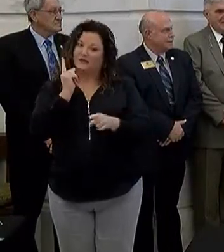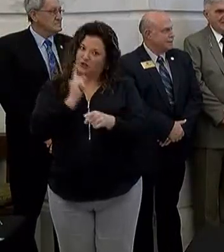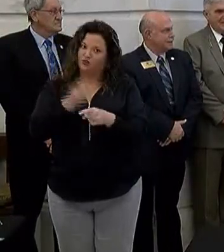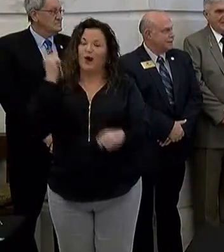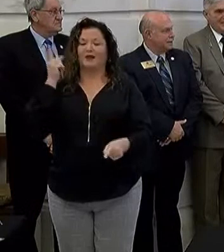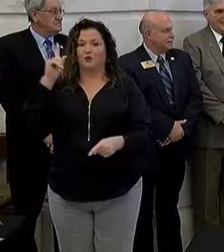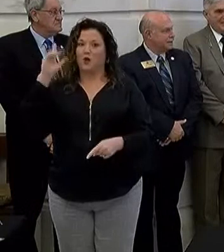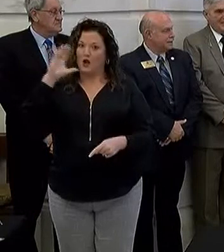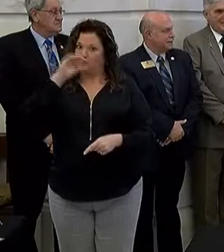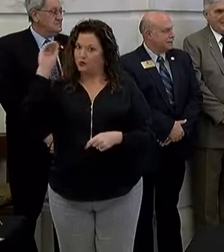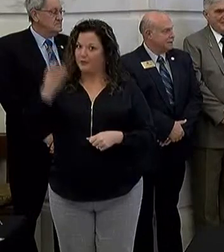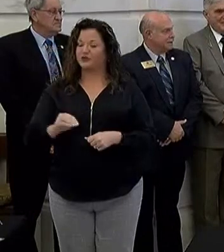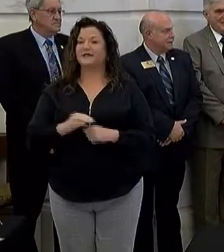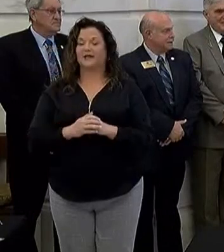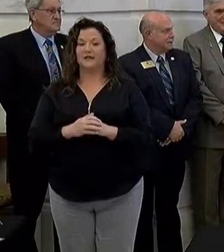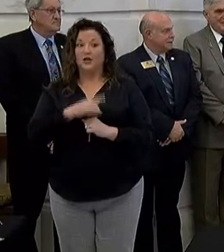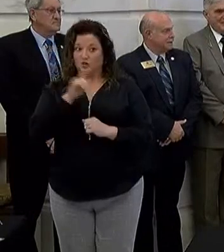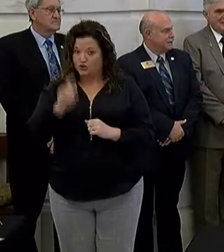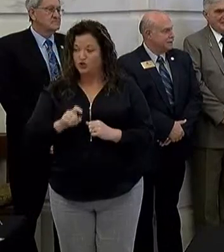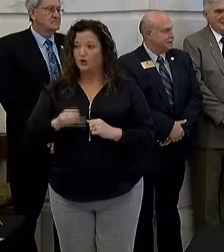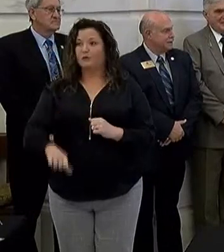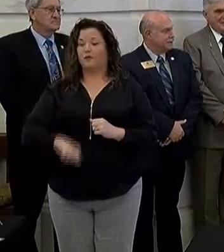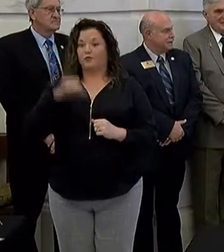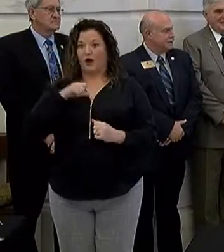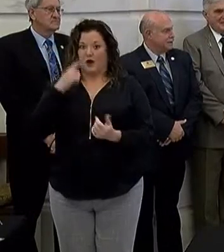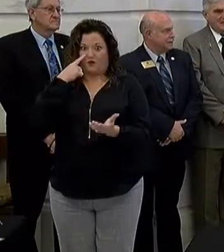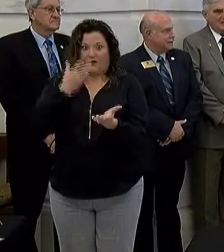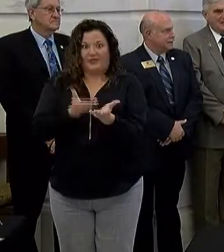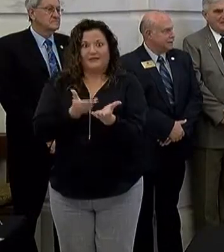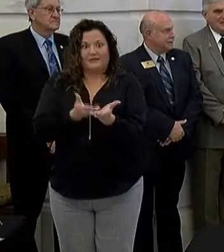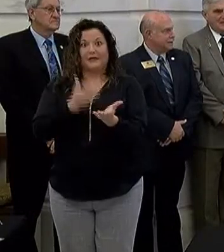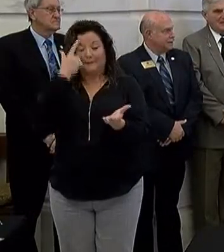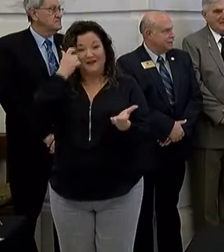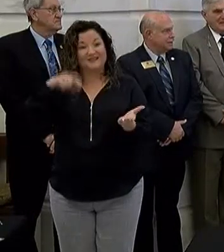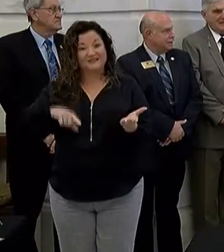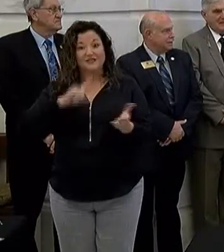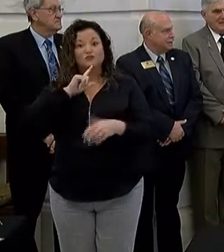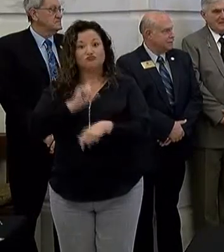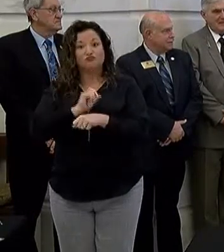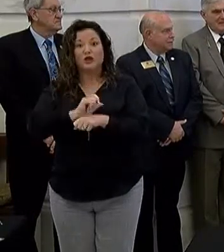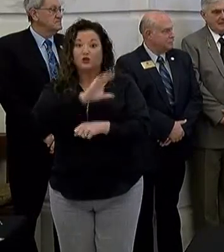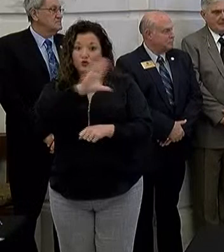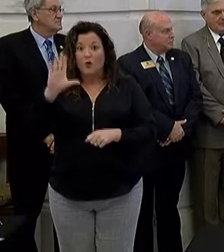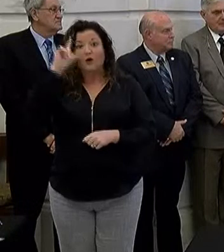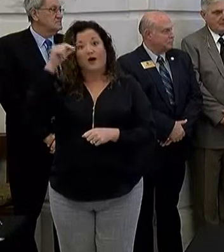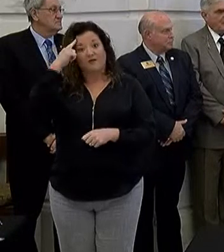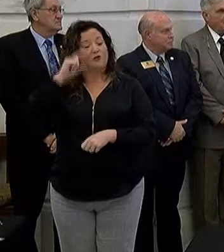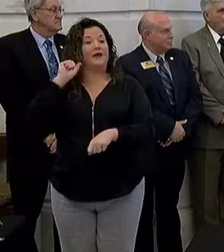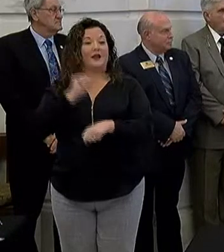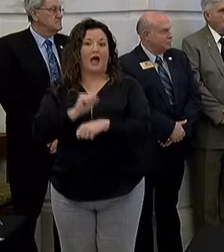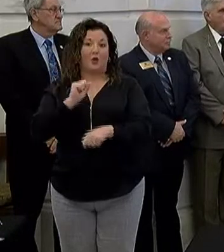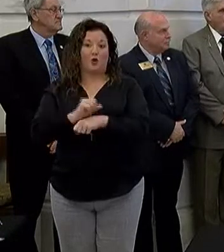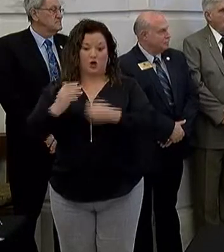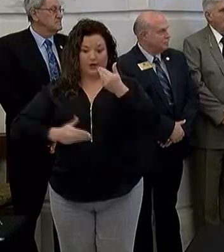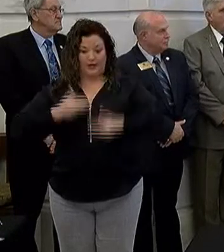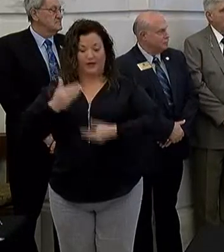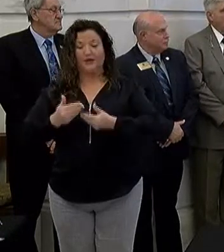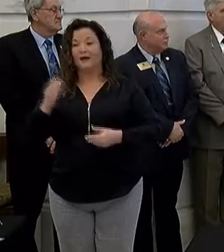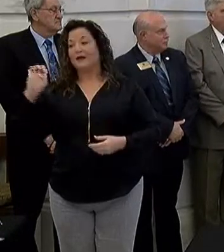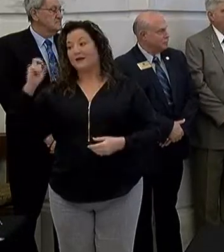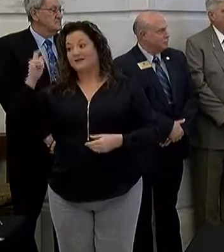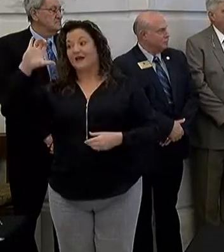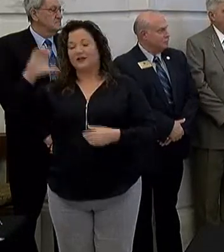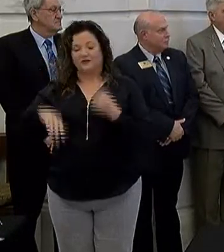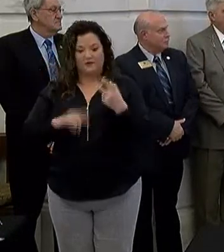correct. They should be proud of what they see, because this really was their government at work. The executive branch, the legislative